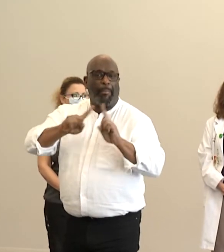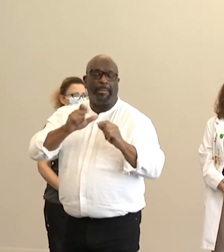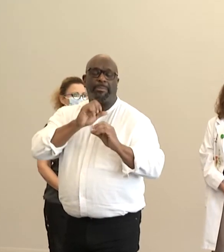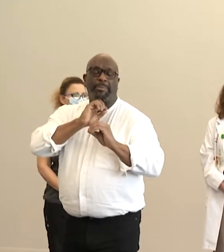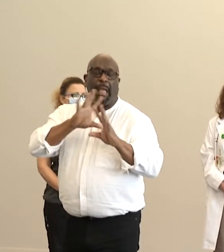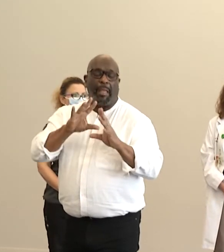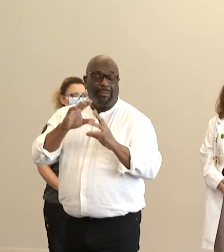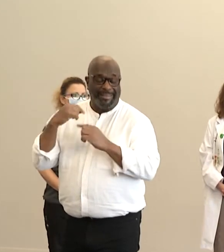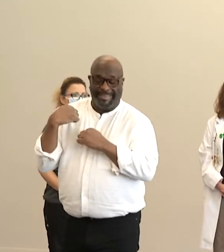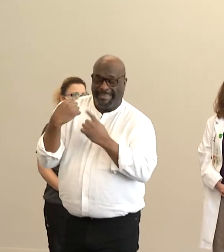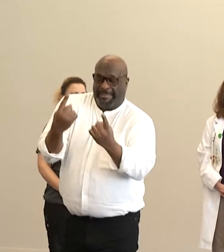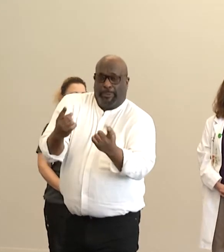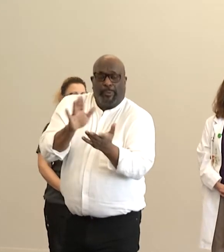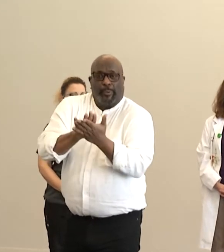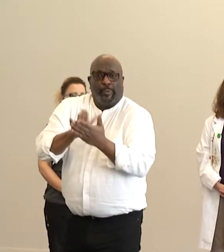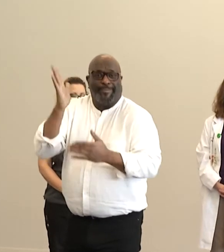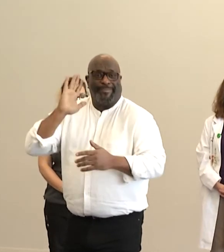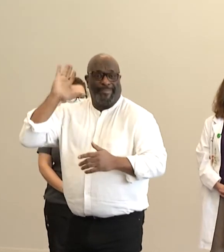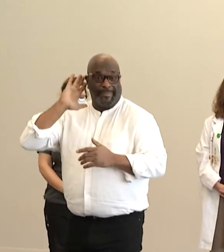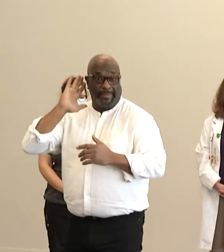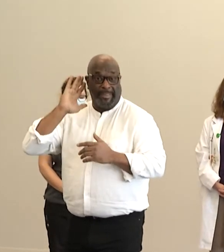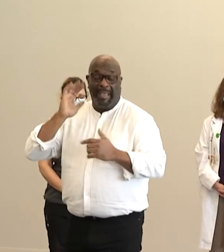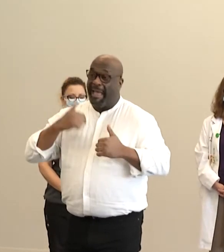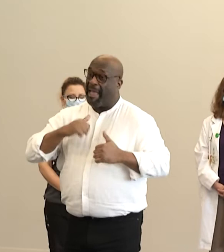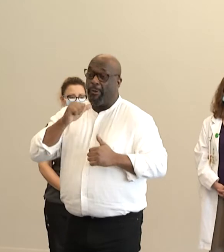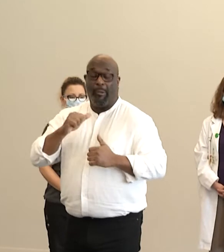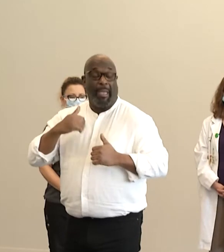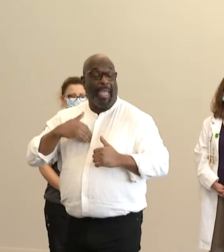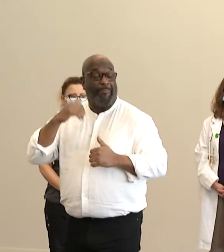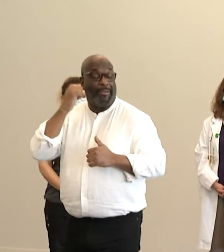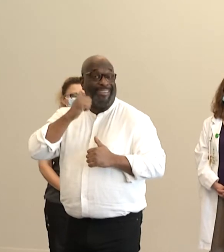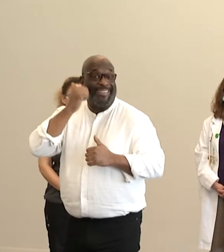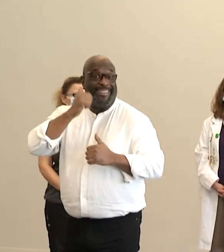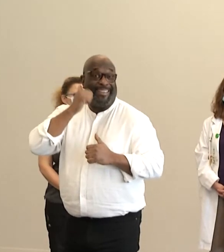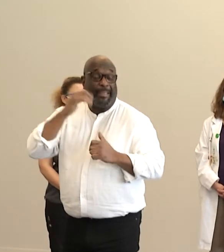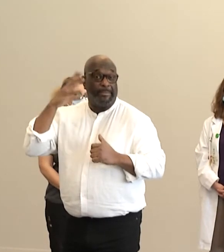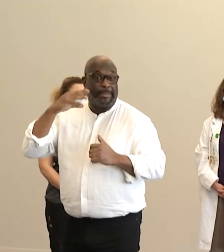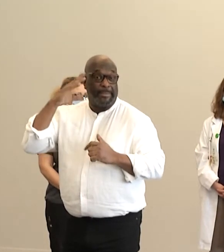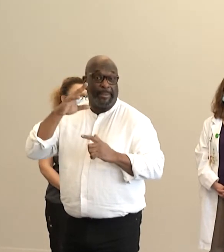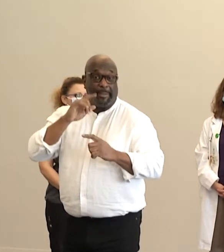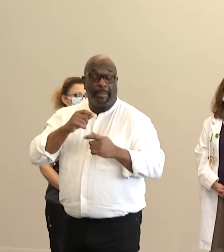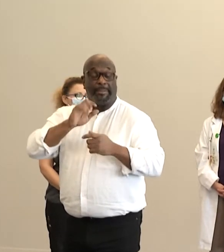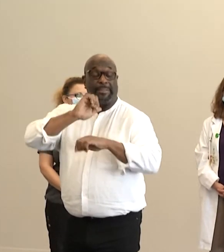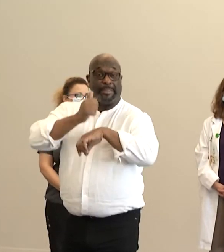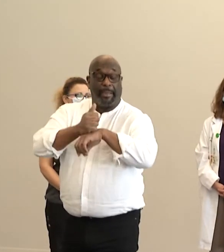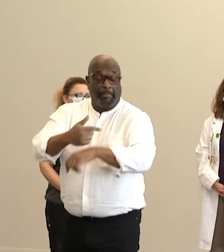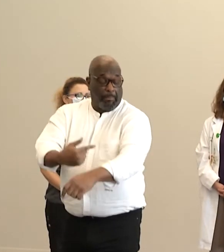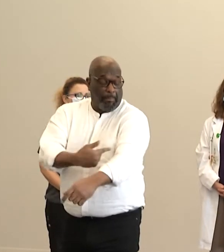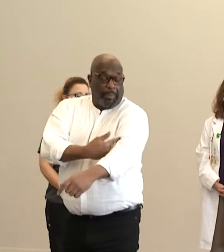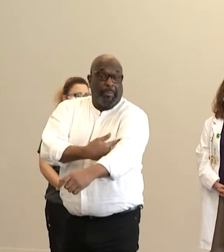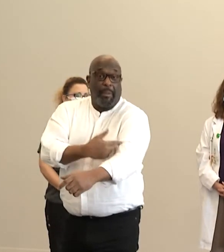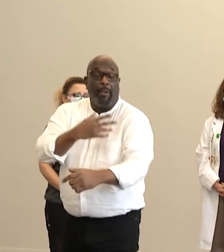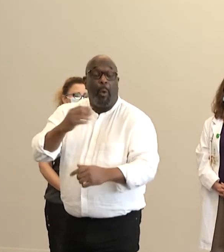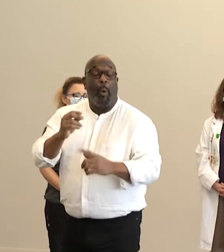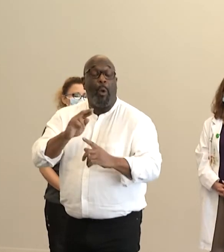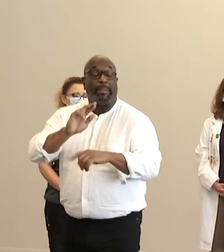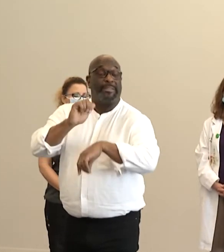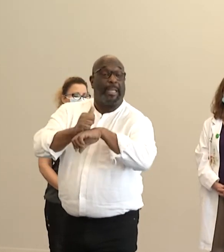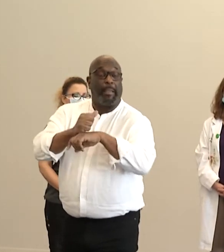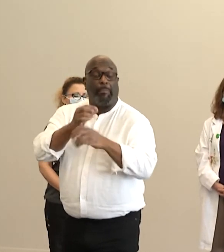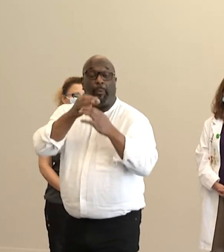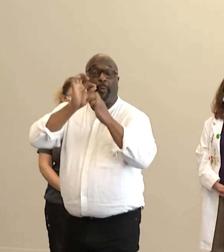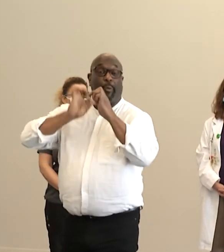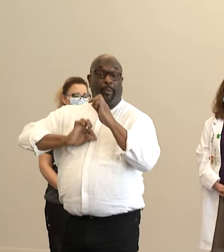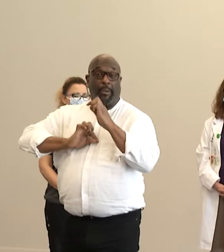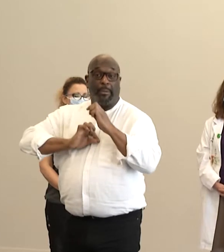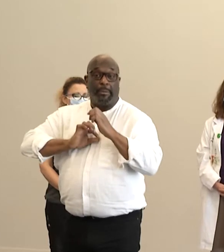care physicians, I just don't have the daily practice of intubating and putting in lines like a critical care physician. But working